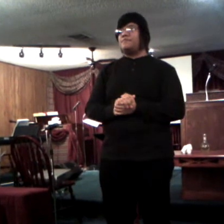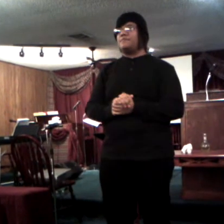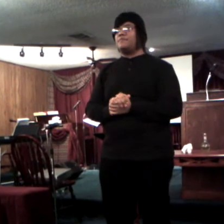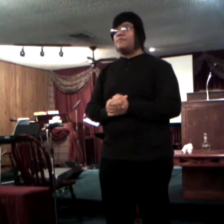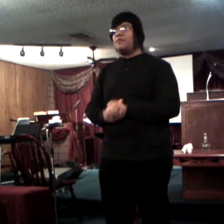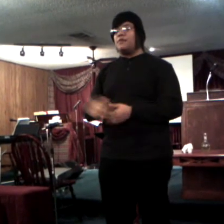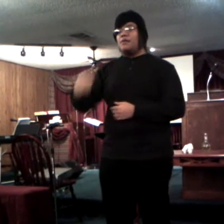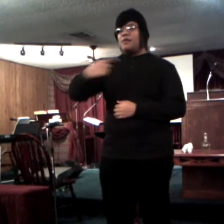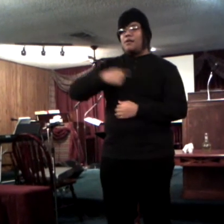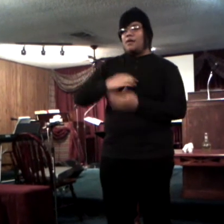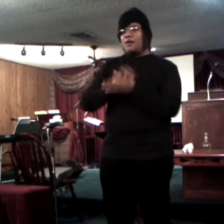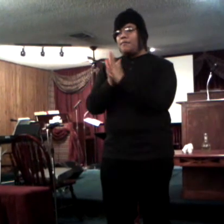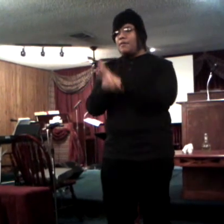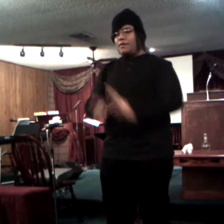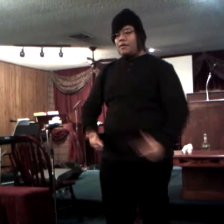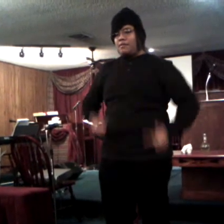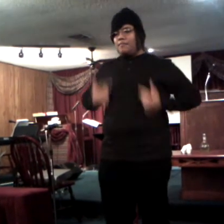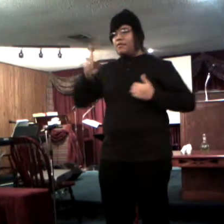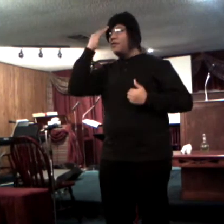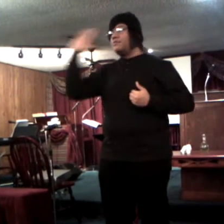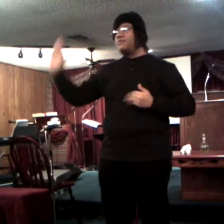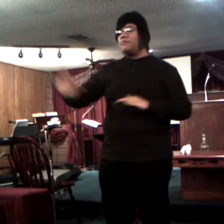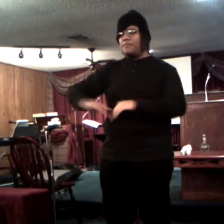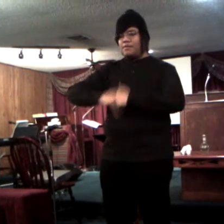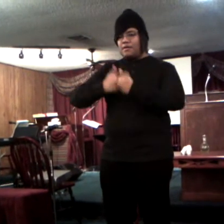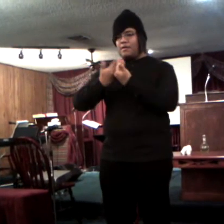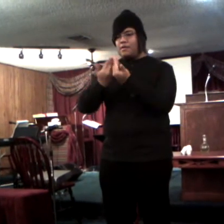RIPORTS I ain't gonna lie to you